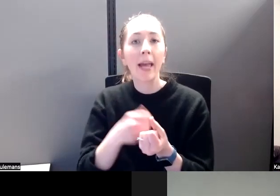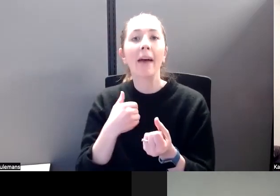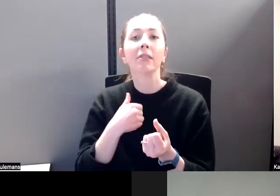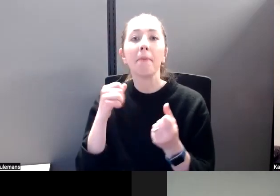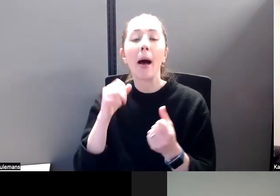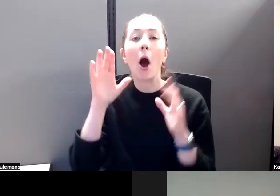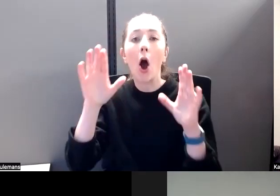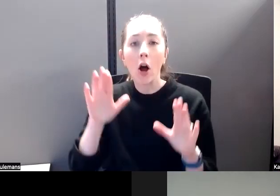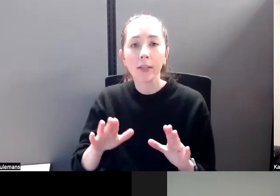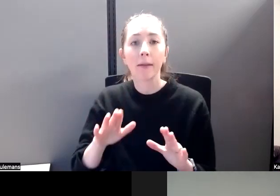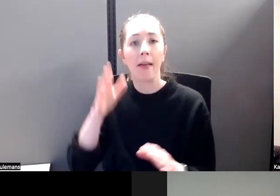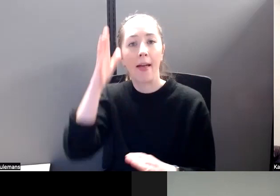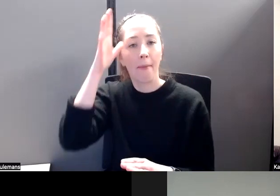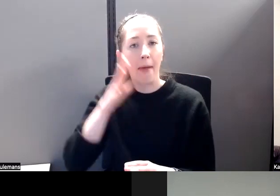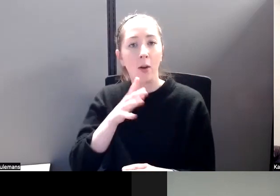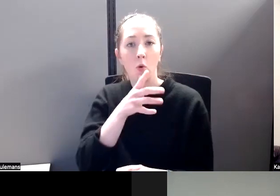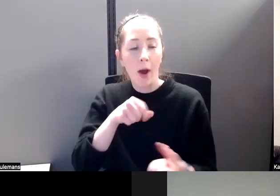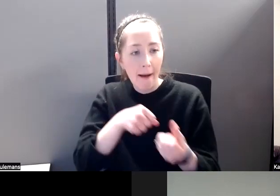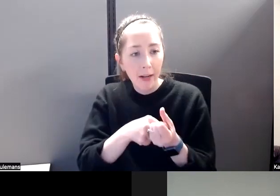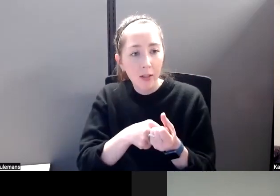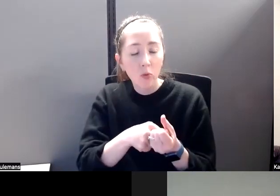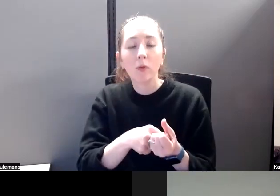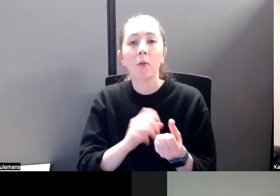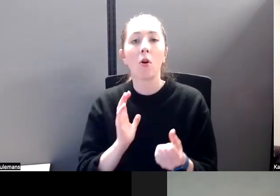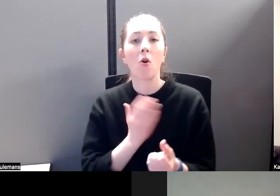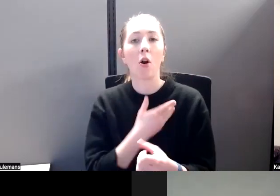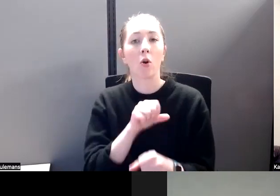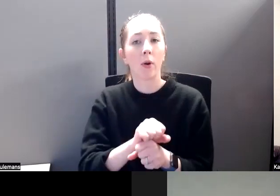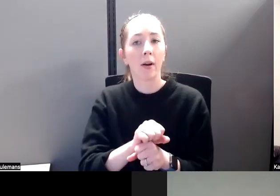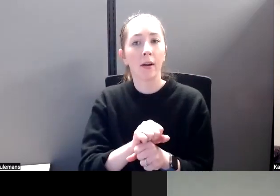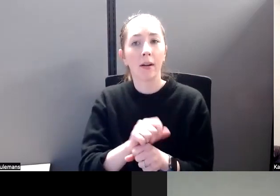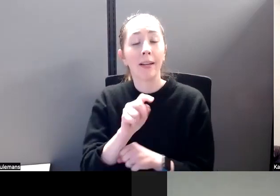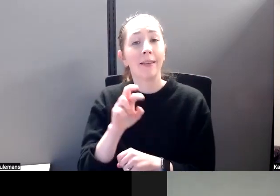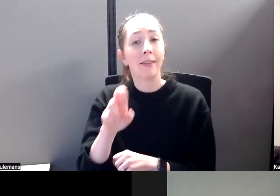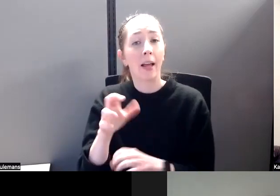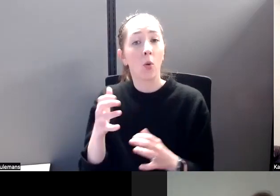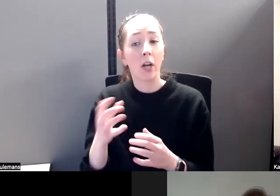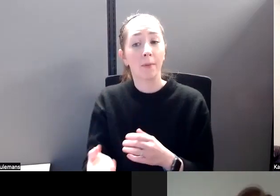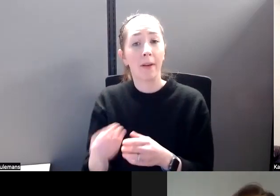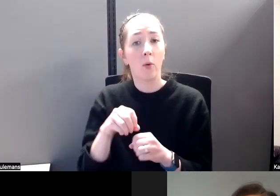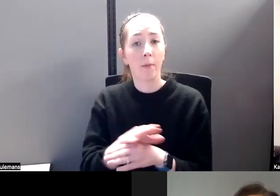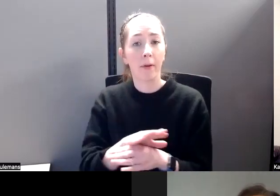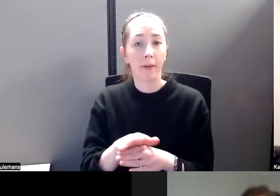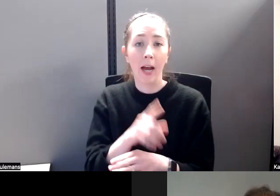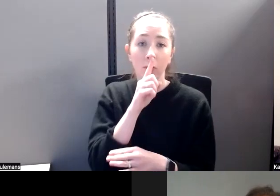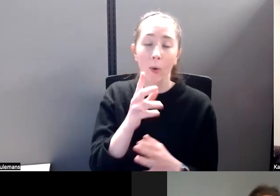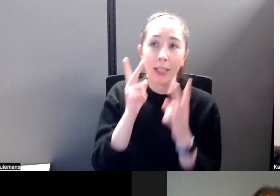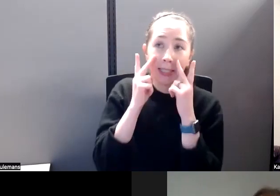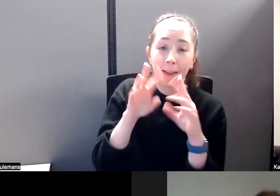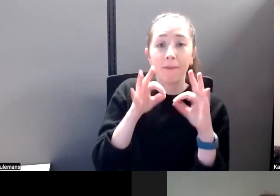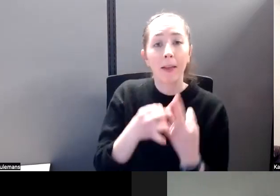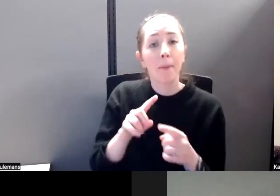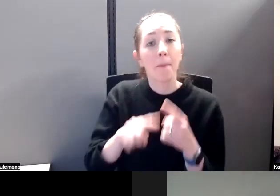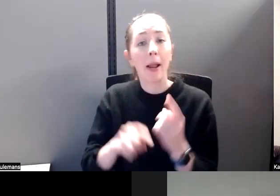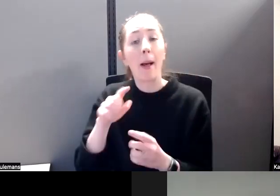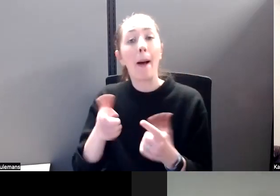some men in our lives that really are like, behind us. Tyler wanted to do this movie. I mean, I'm sure he wanted to see his family, but a huge part